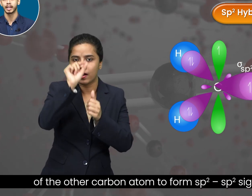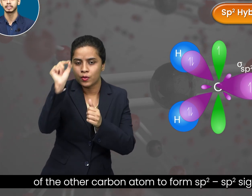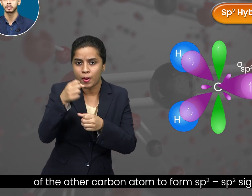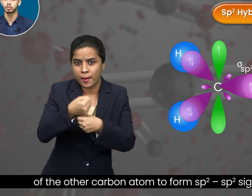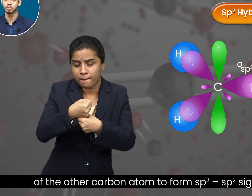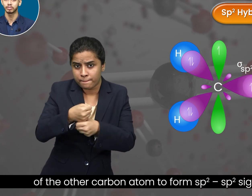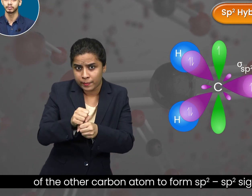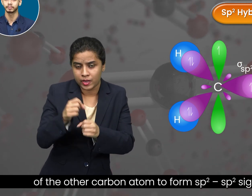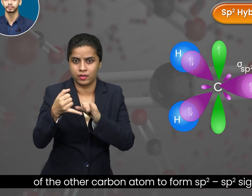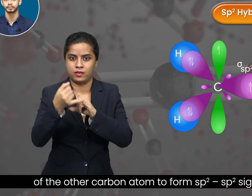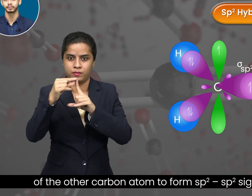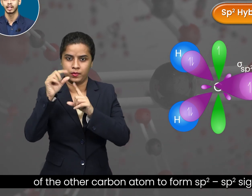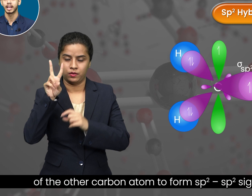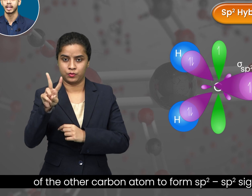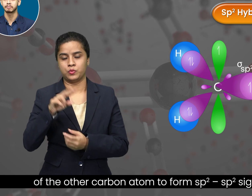form sp2